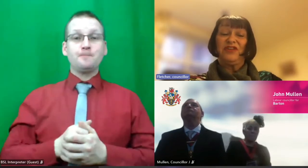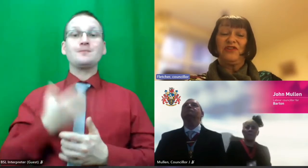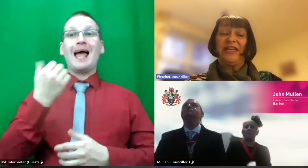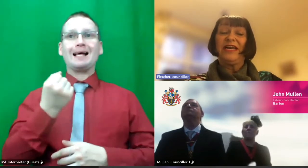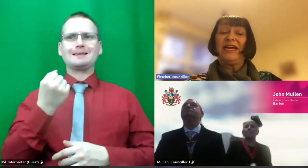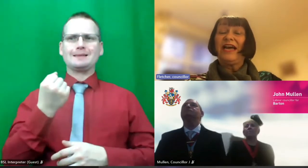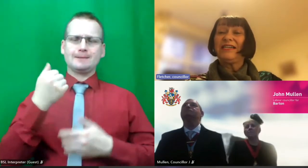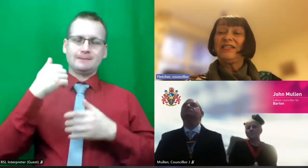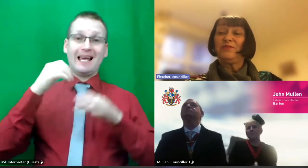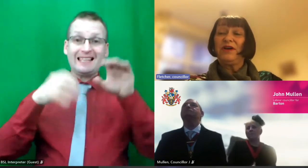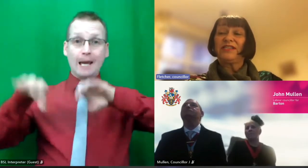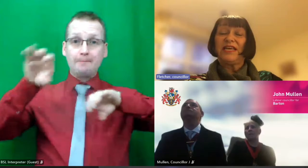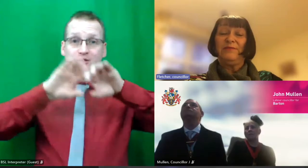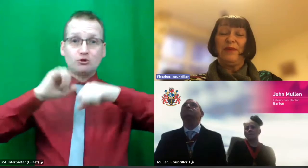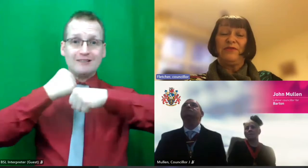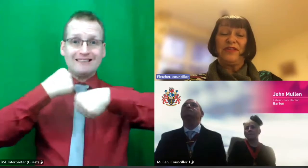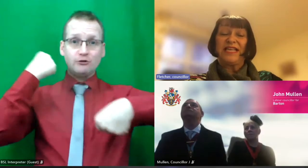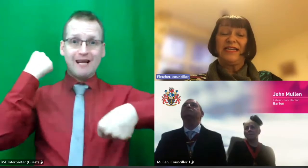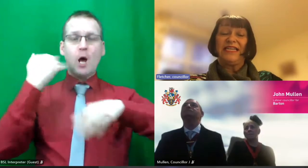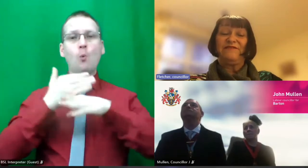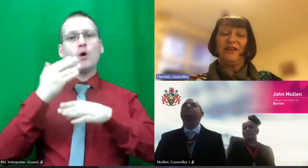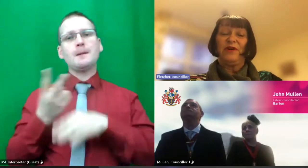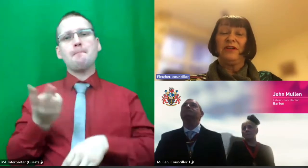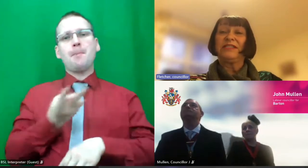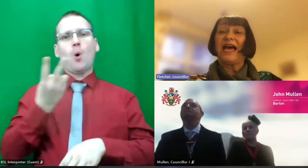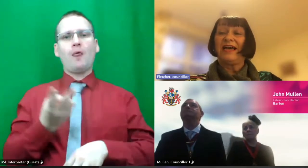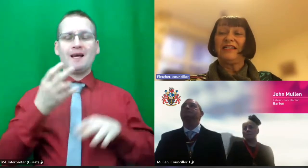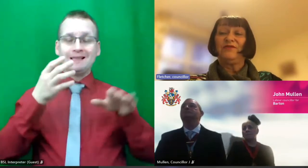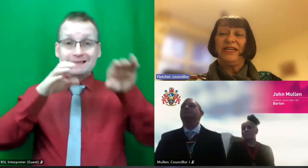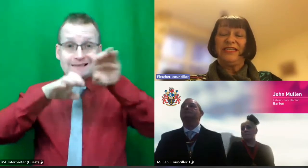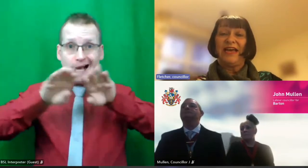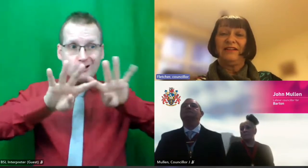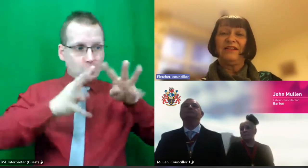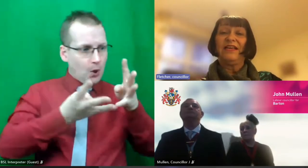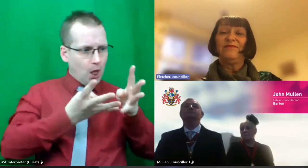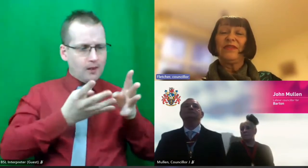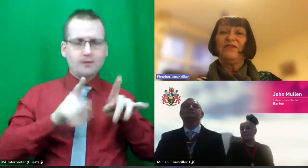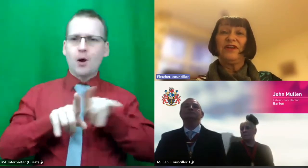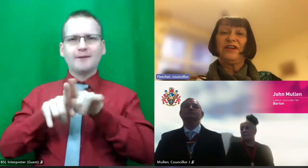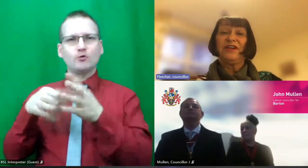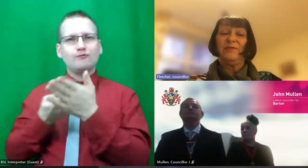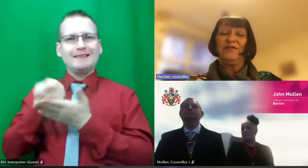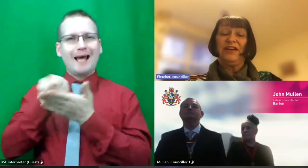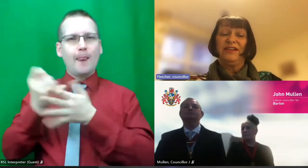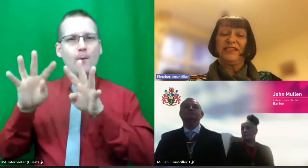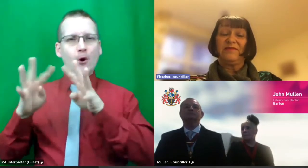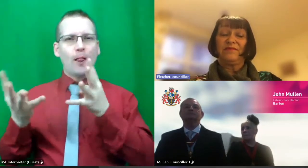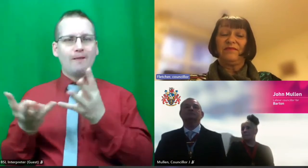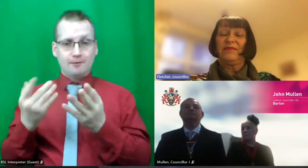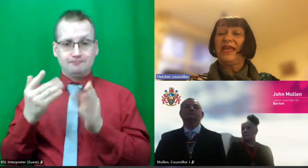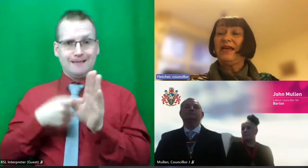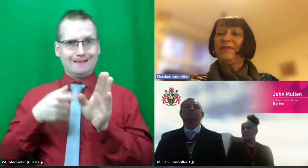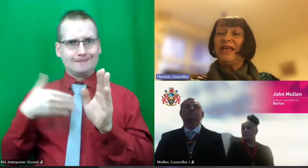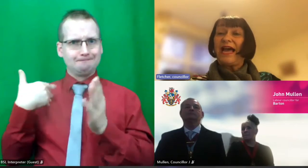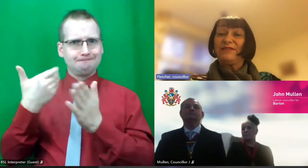chemistry degree and has worked in both the scientific world and in retail for a number of